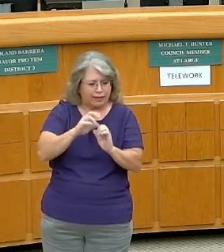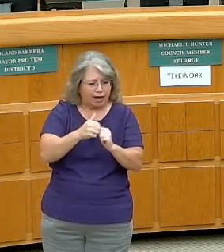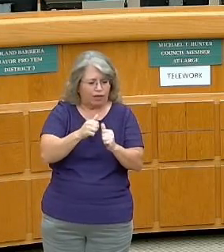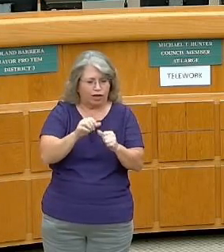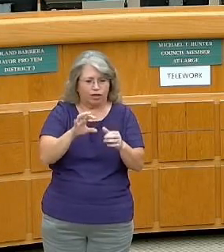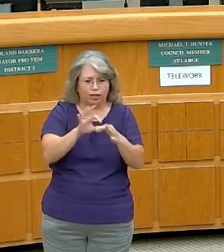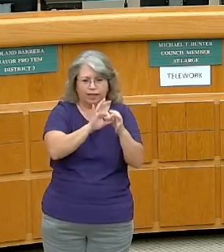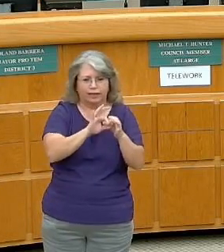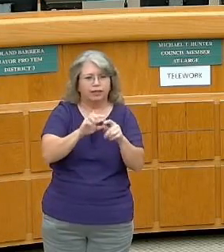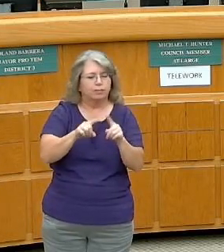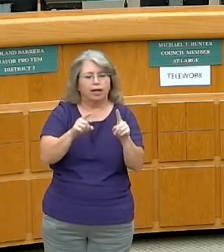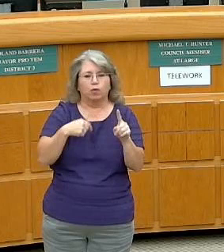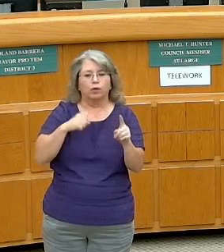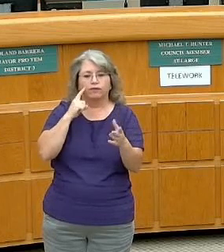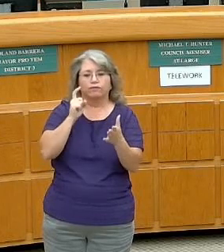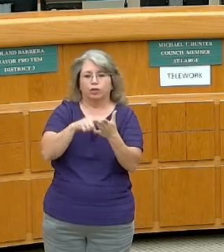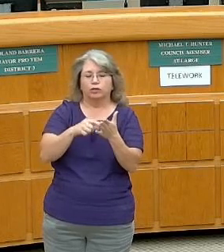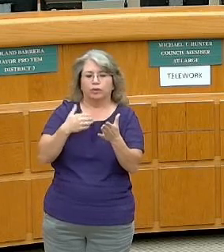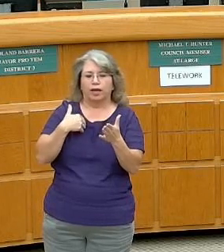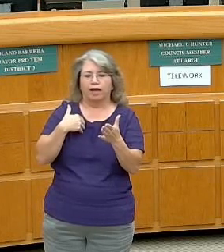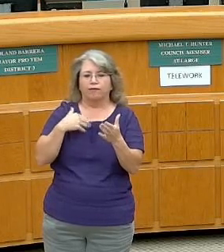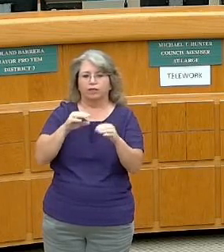areas of our community.